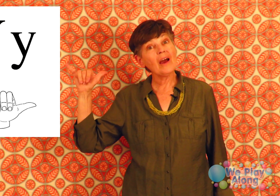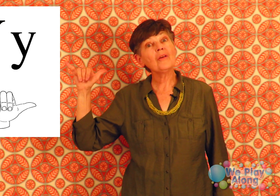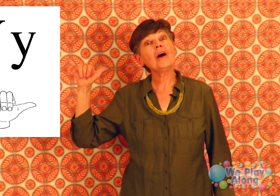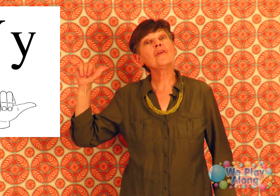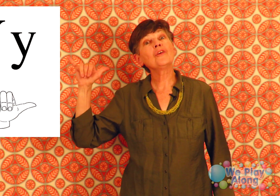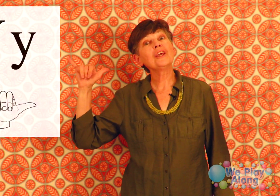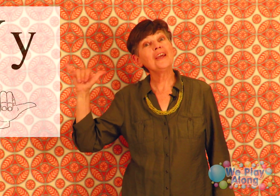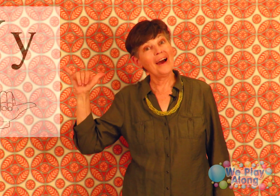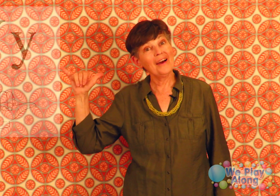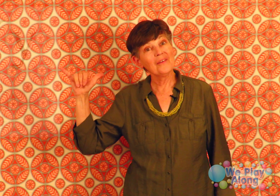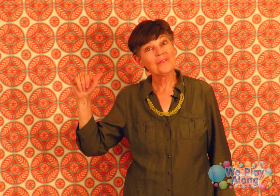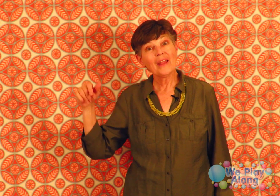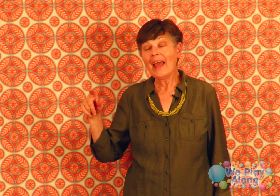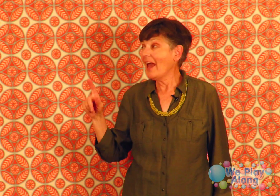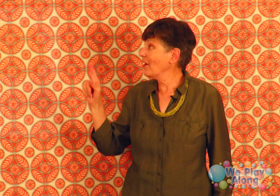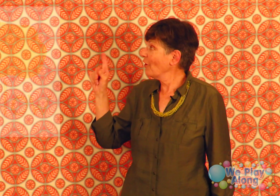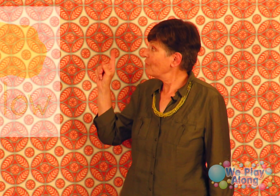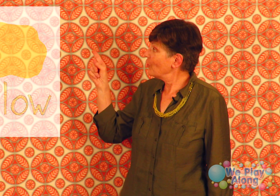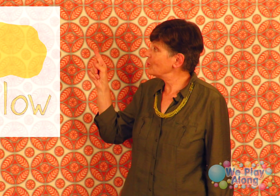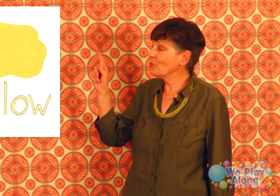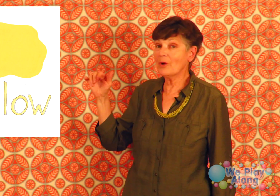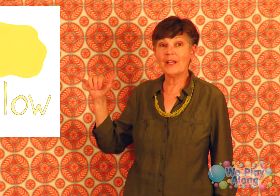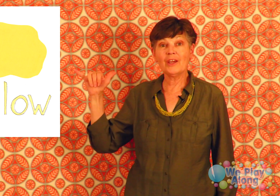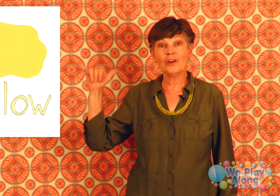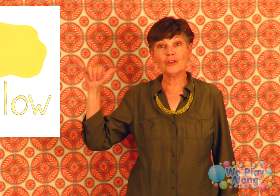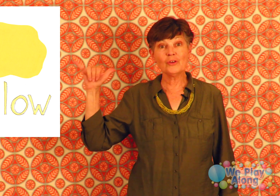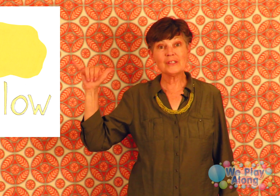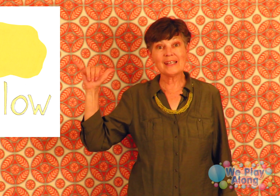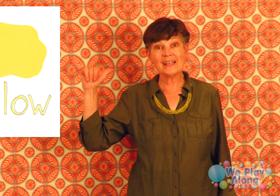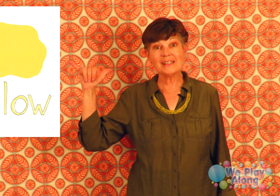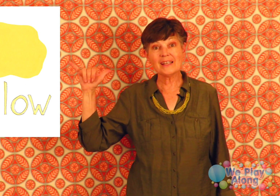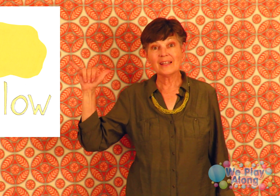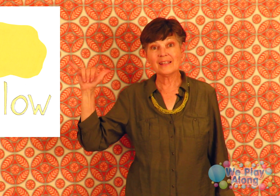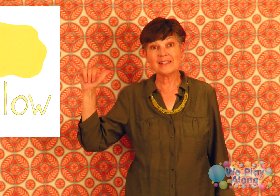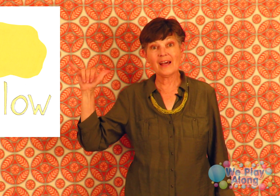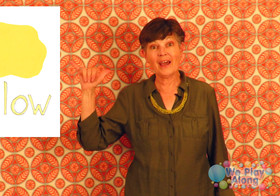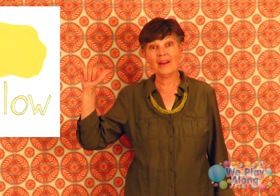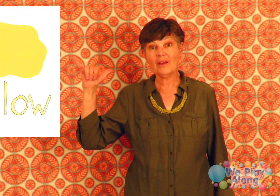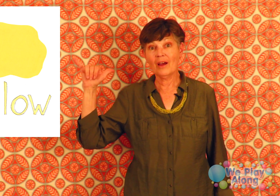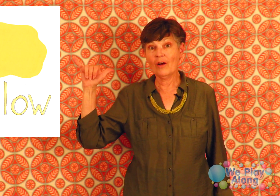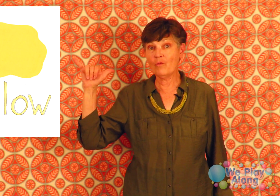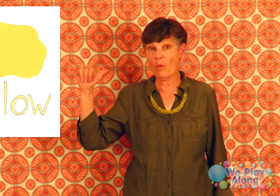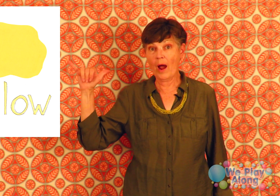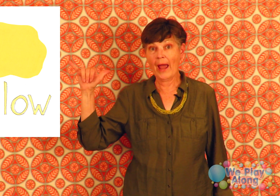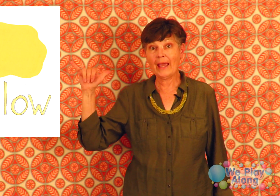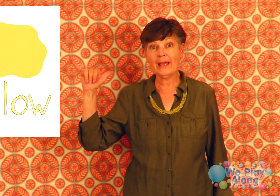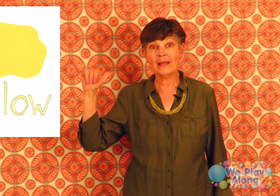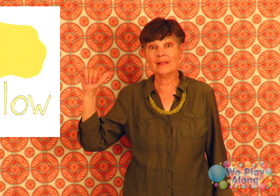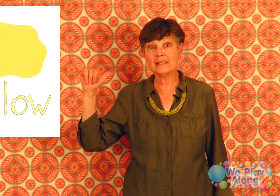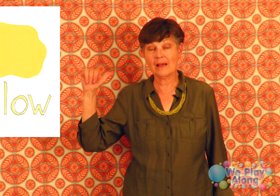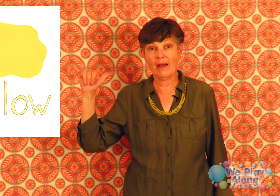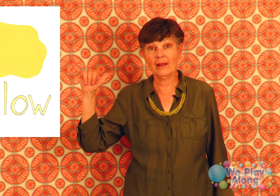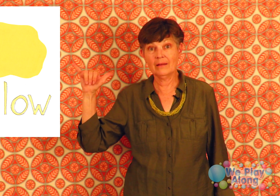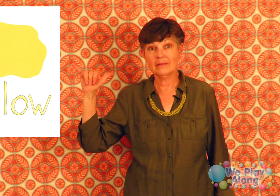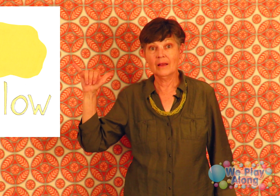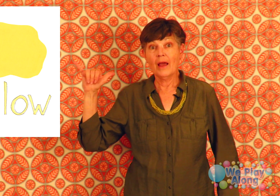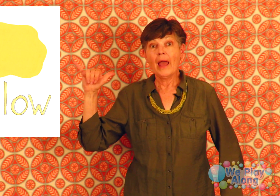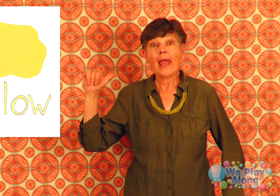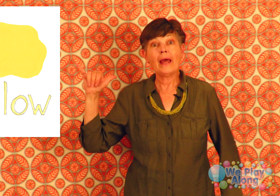sound of ya. And our first word here uses the sign of Y in the sign. And